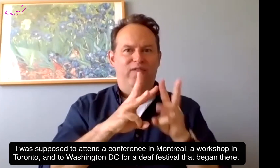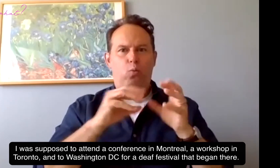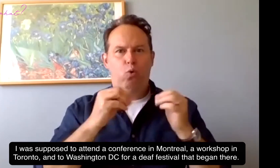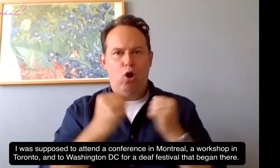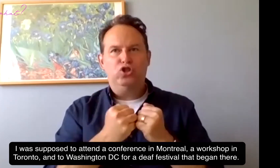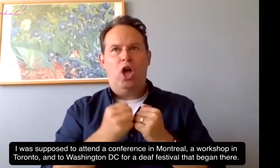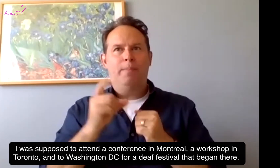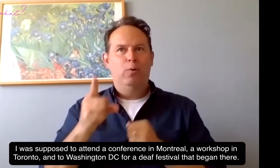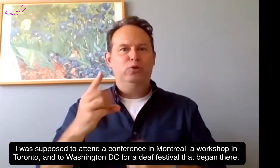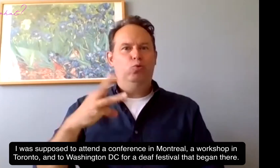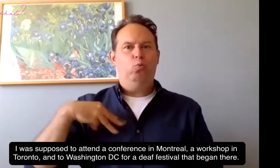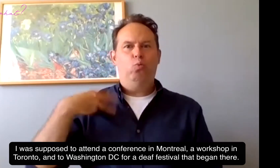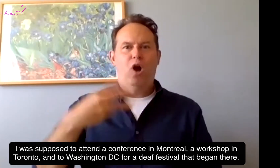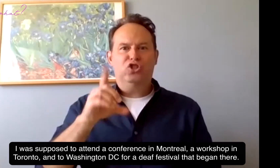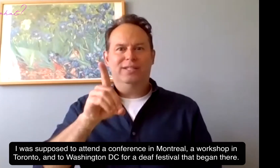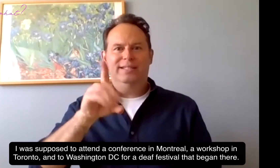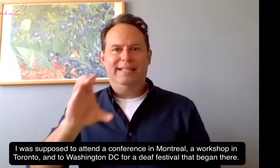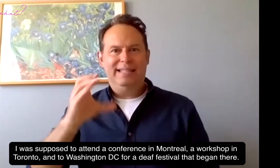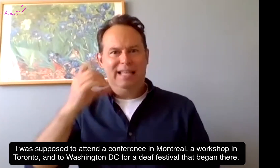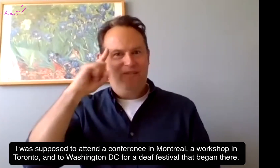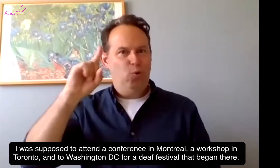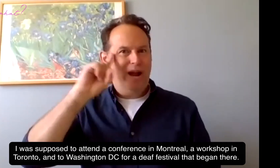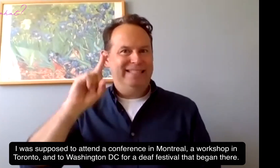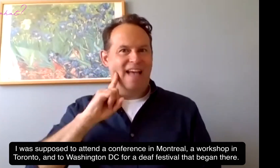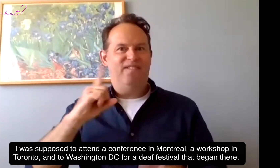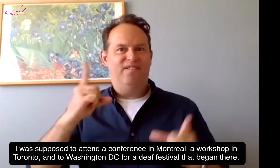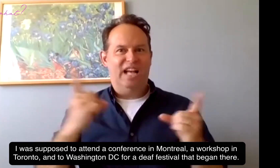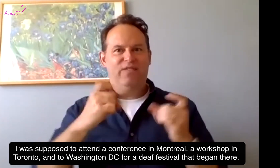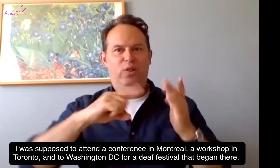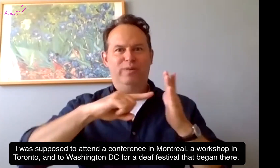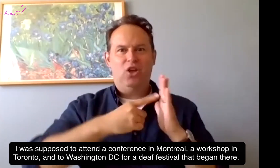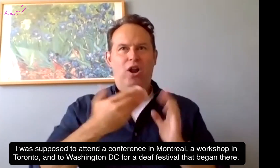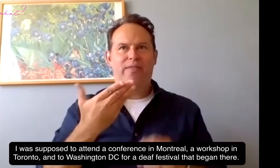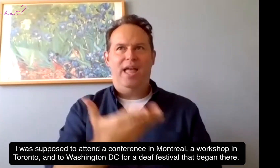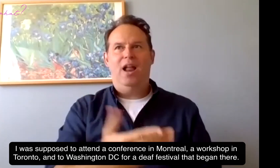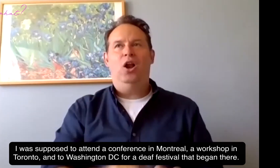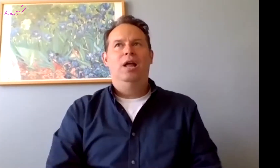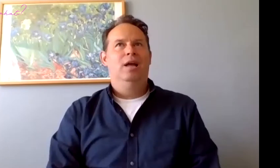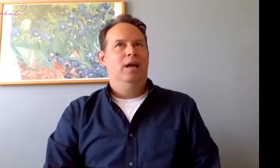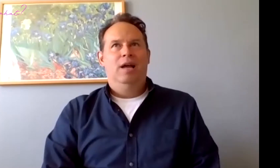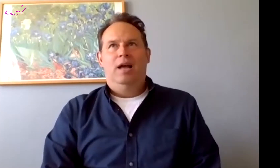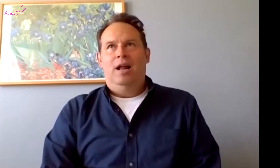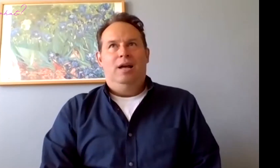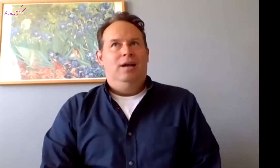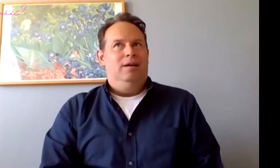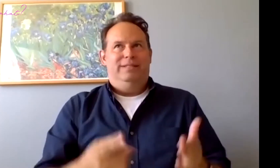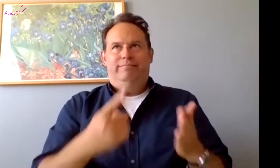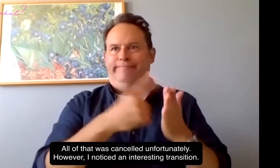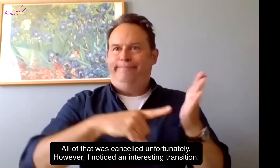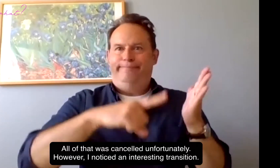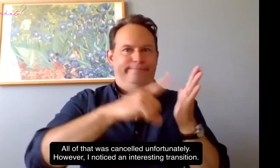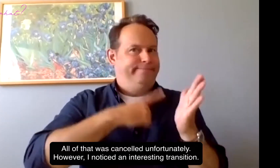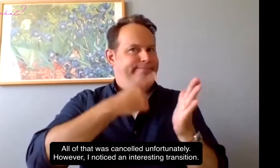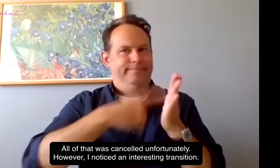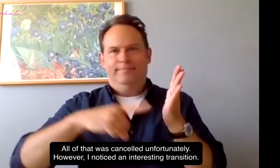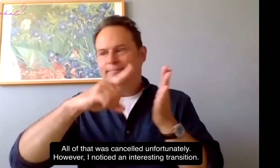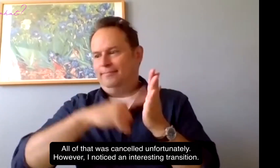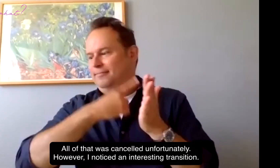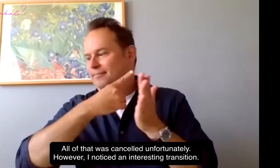Montreal, a workshop in Toronto, and to go to Washington, D.C. for a Deaf festival that began there. And all of that was